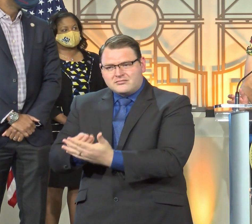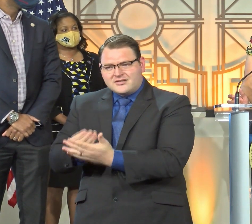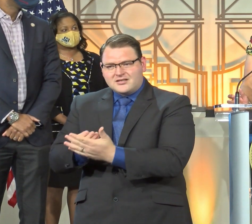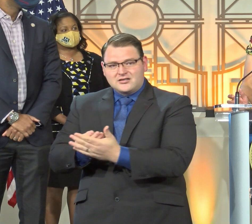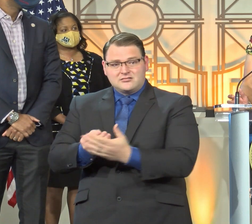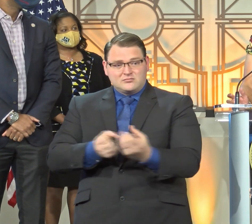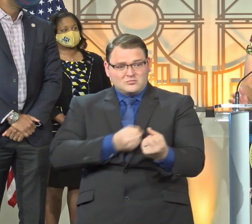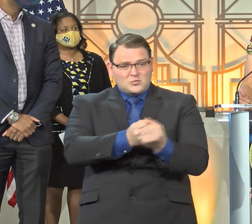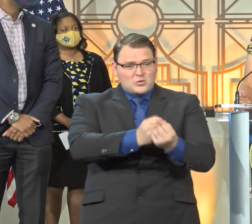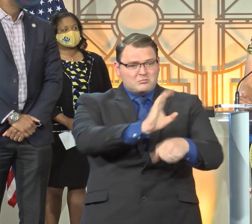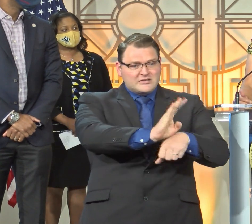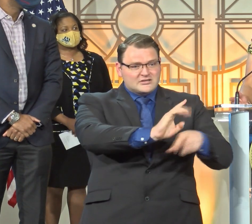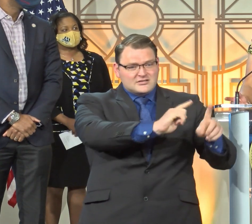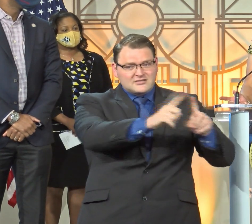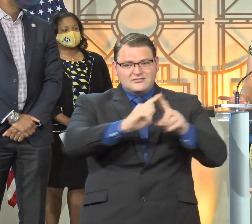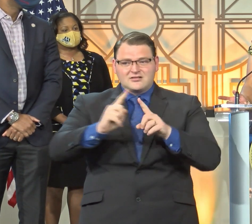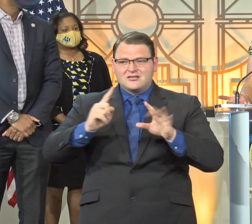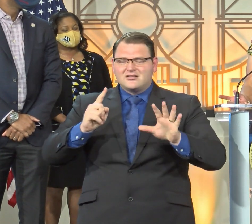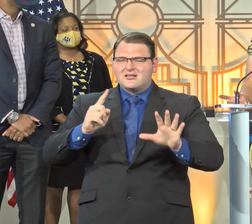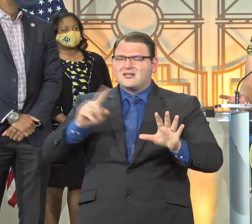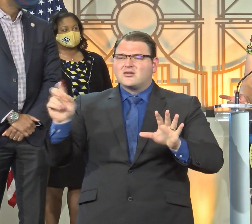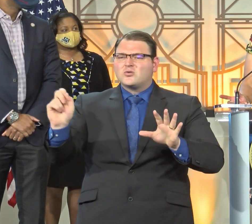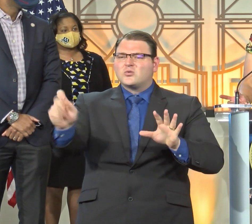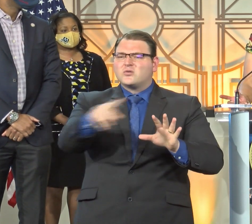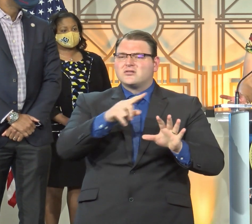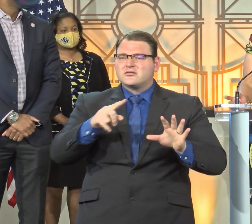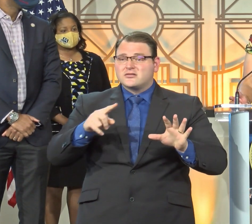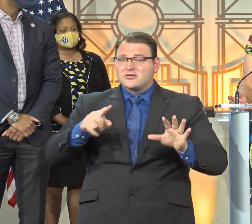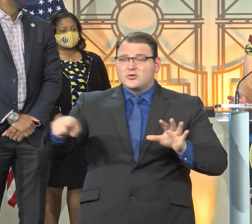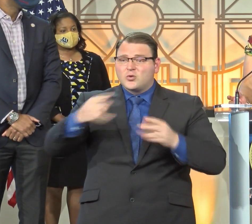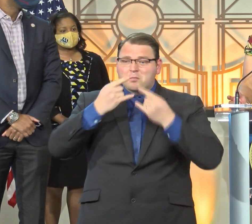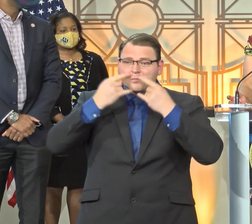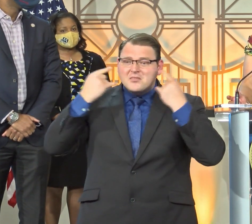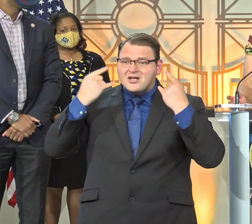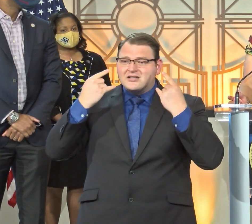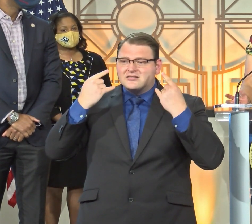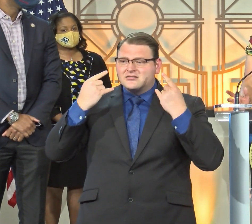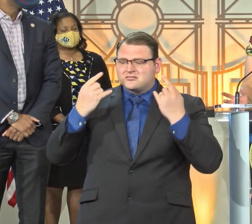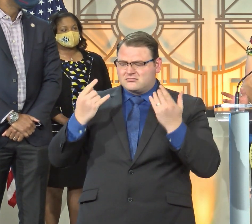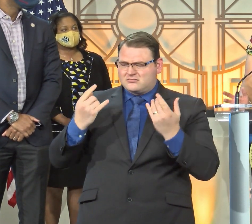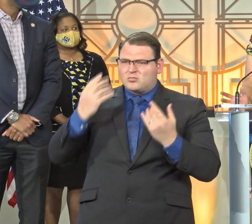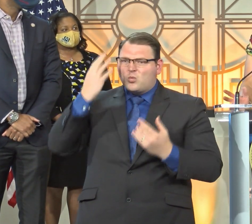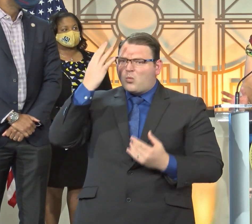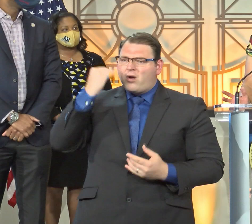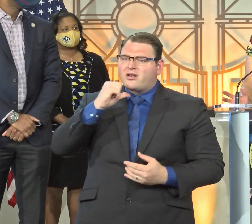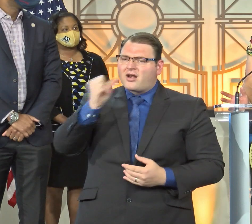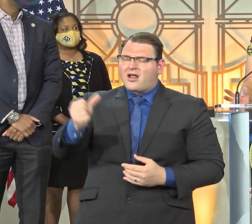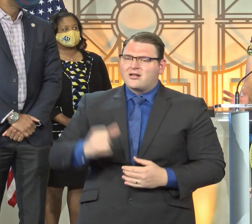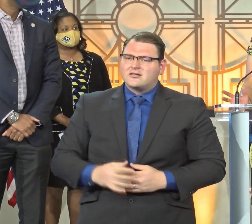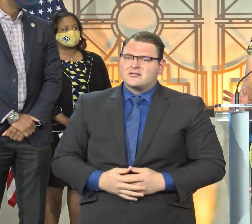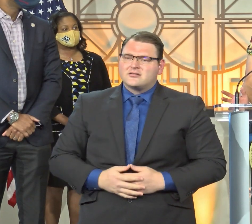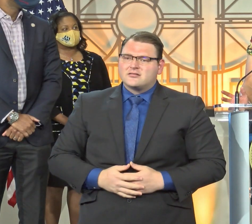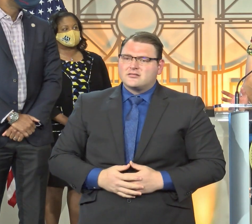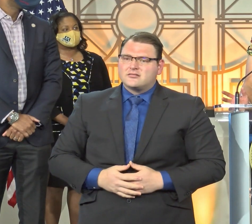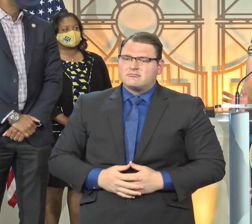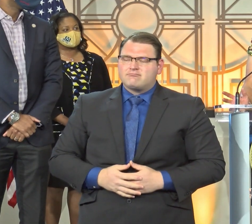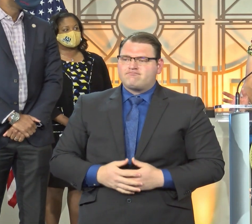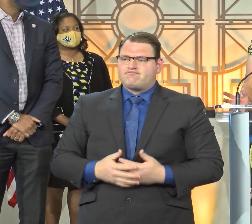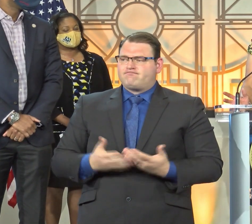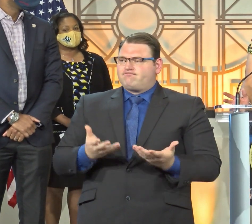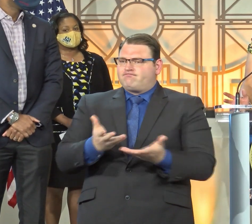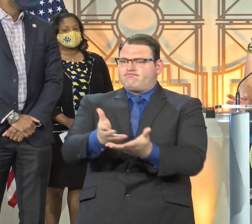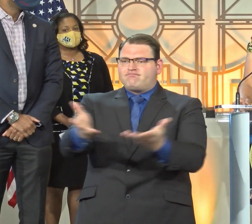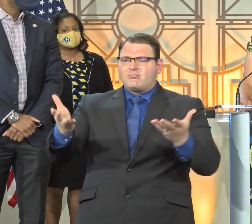a mask and protect yourself and others while you're doing this? I'm not getting it. I don't understand.